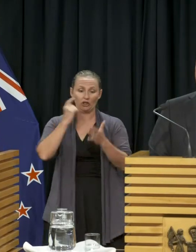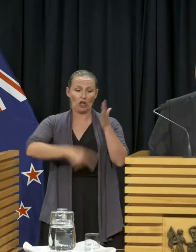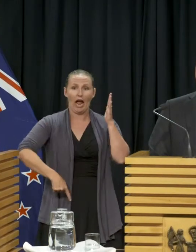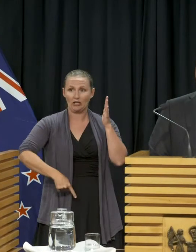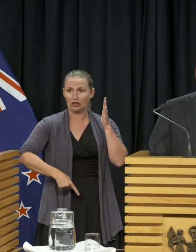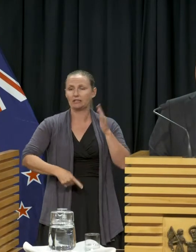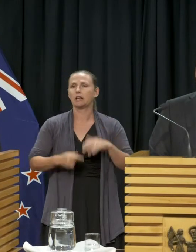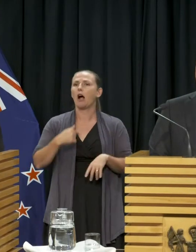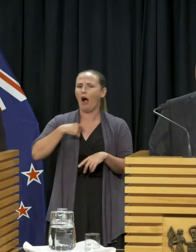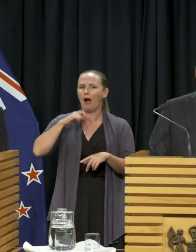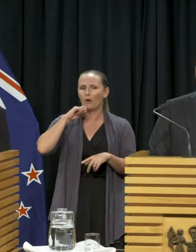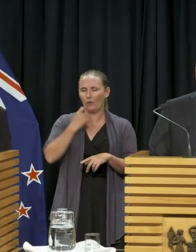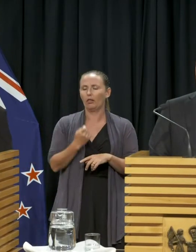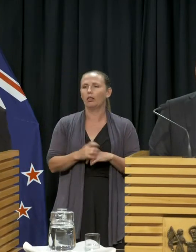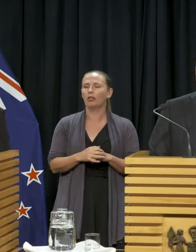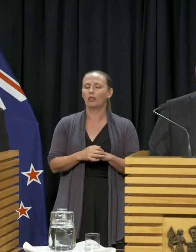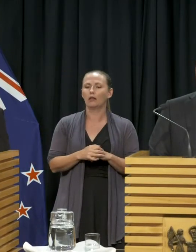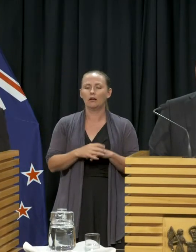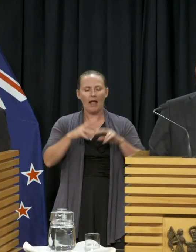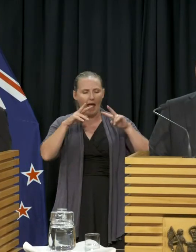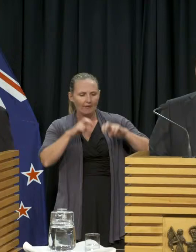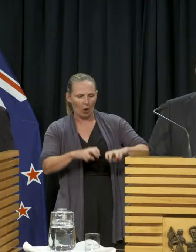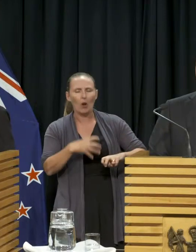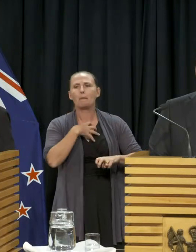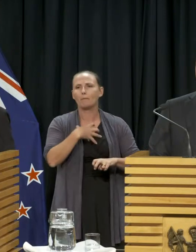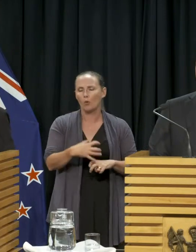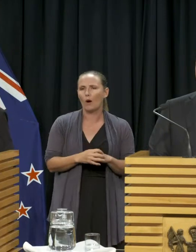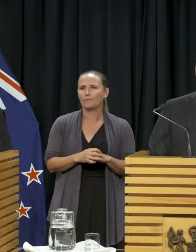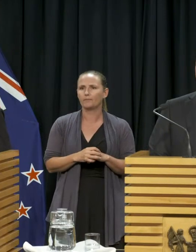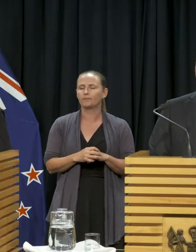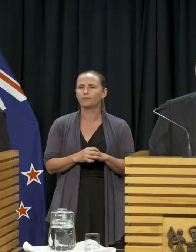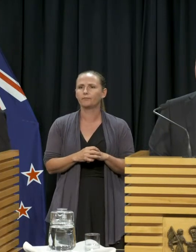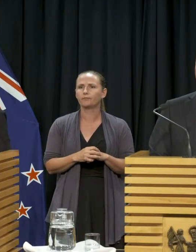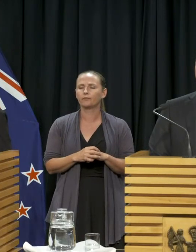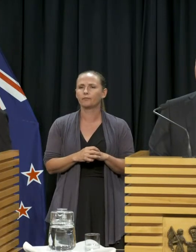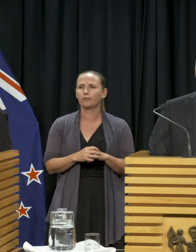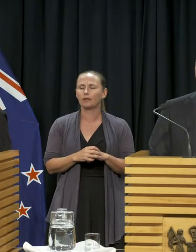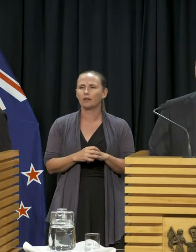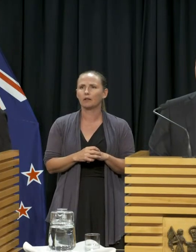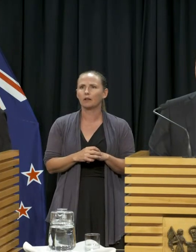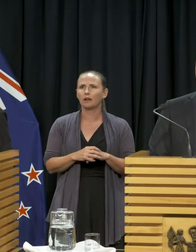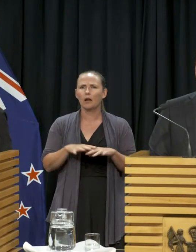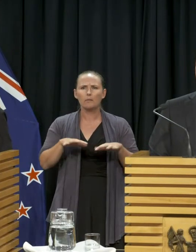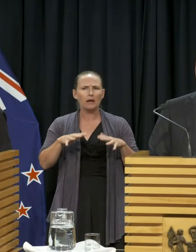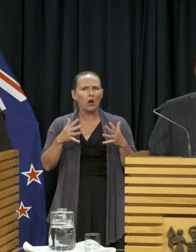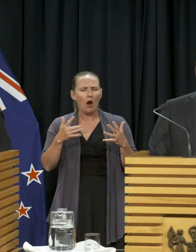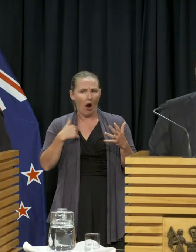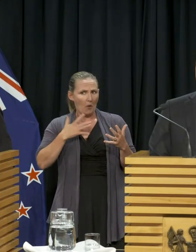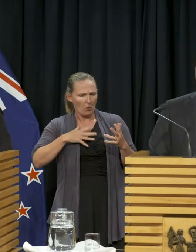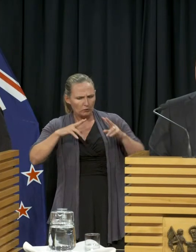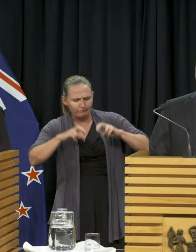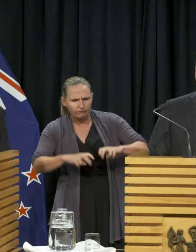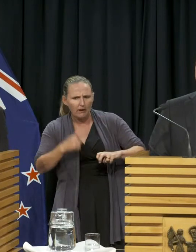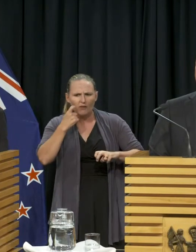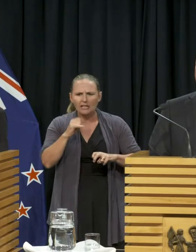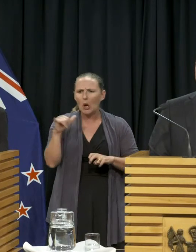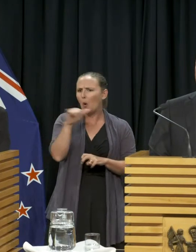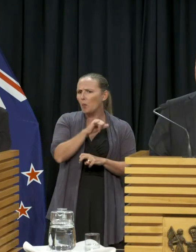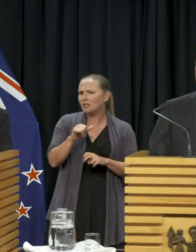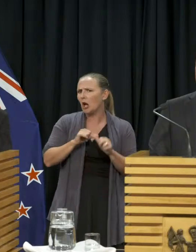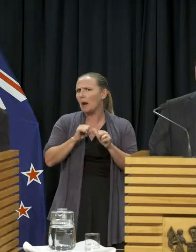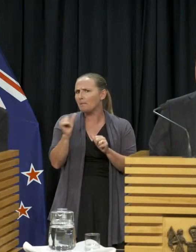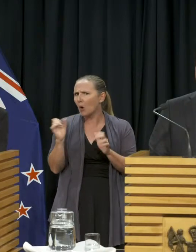detail at the moment, what I've been provided with is where that was the most significant charge that was laid. Whereas what